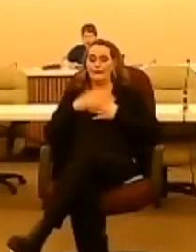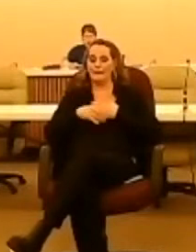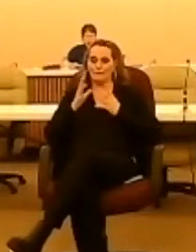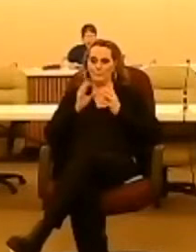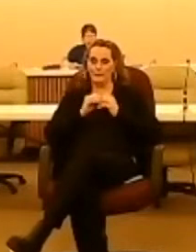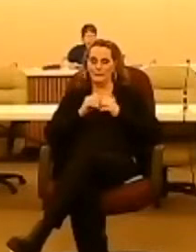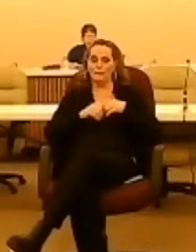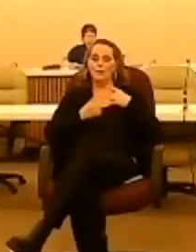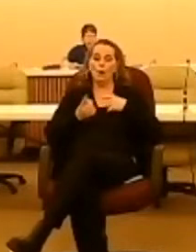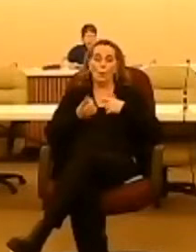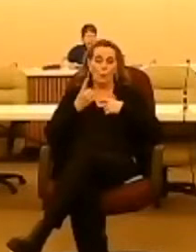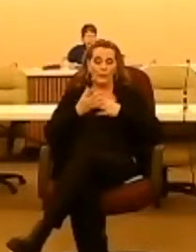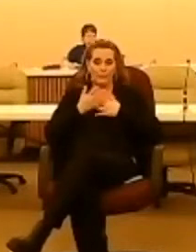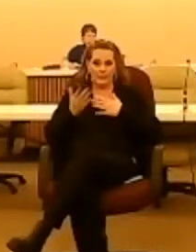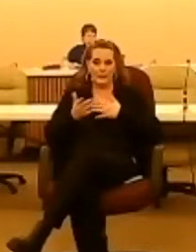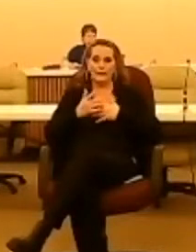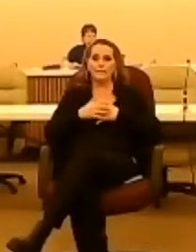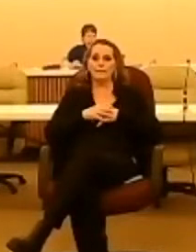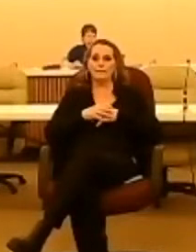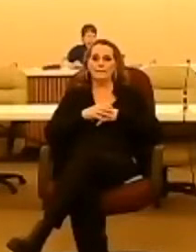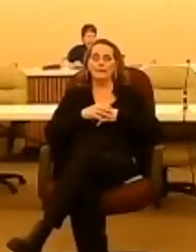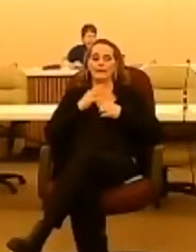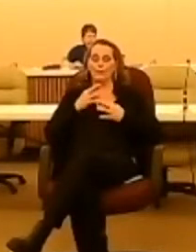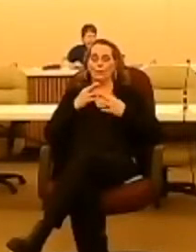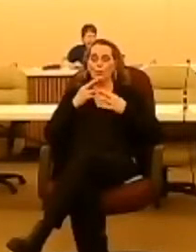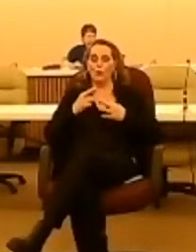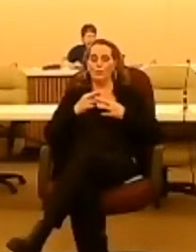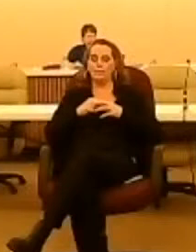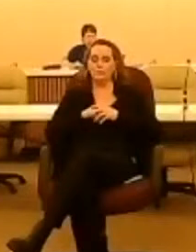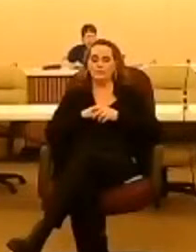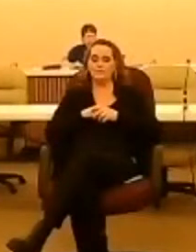One of the things we're looking to see whether